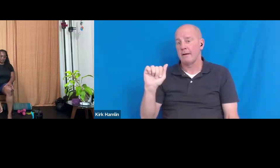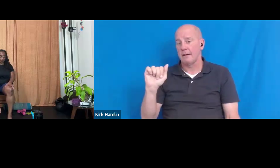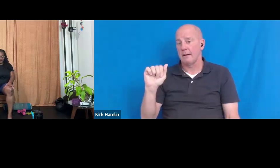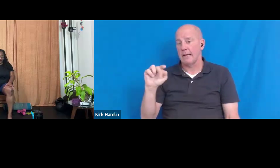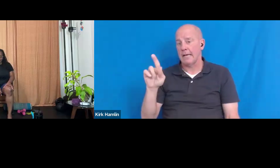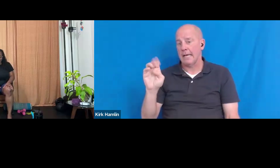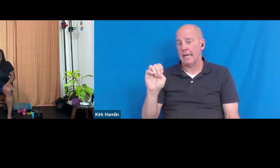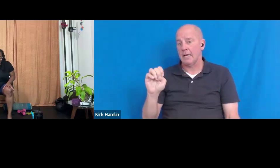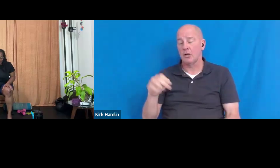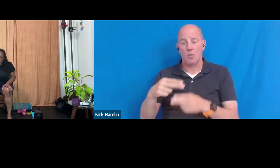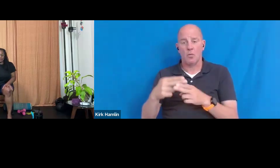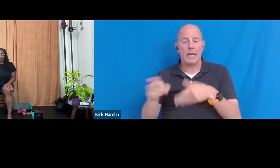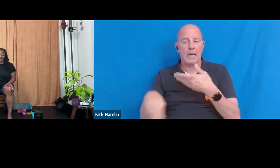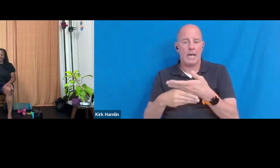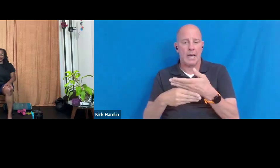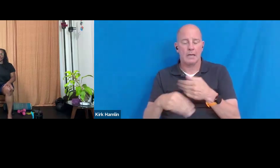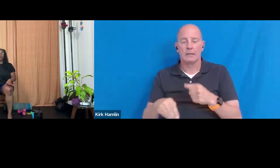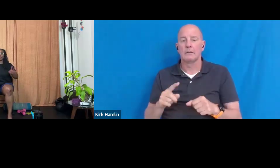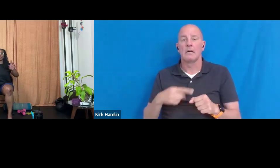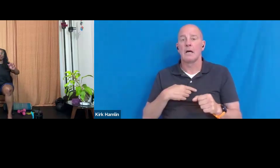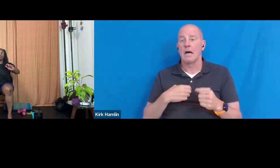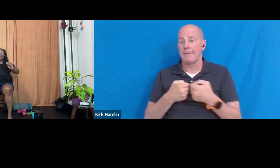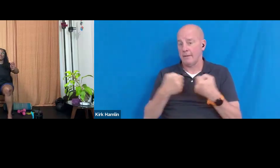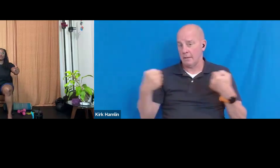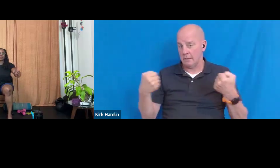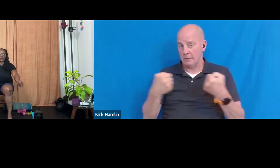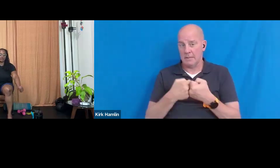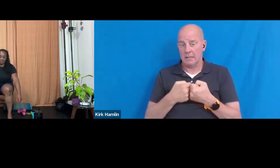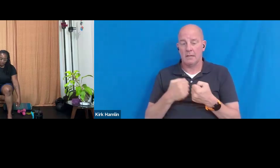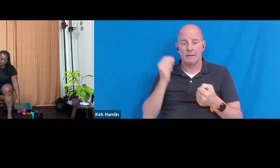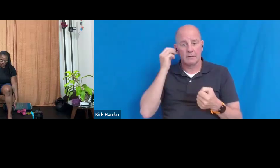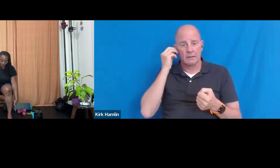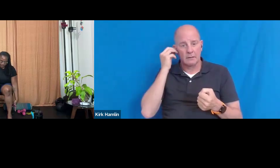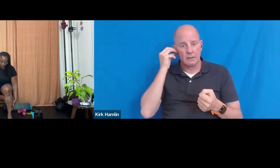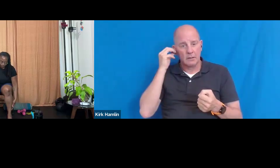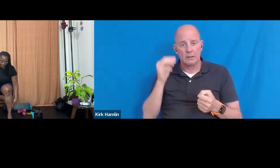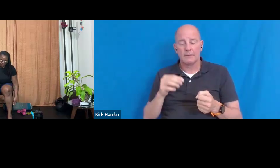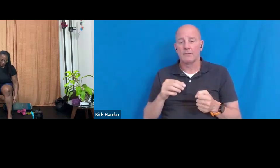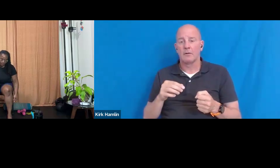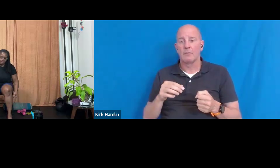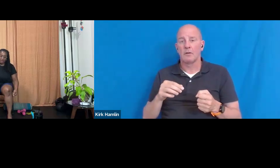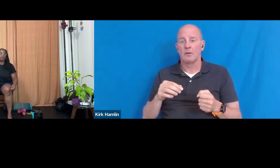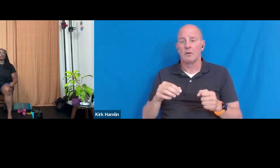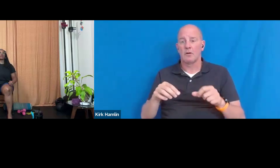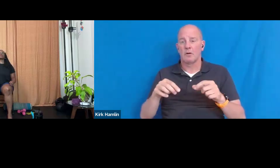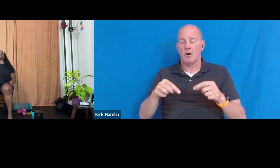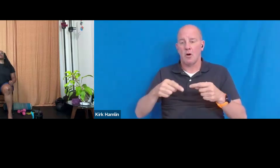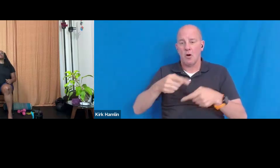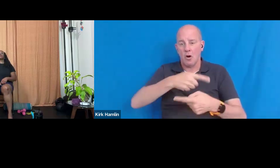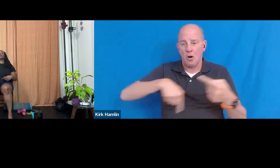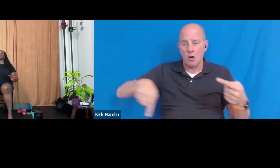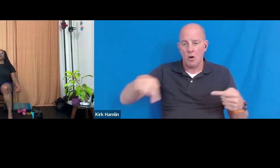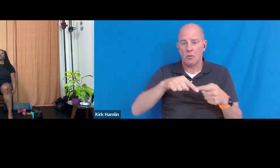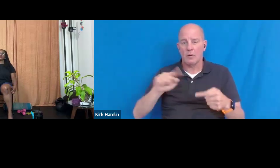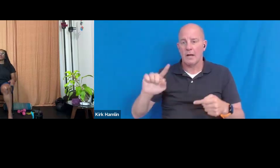the weight around your ankle. If you have the band, you can put the band over your feet, thread it through, pull it all the way